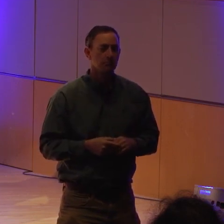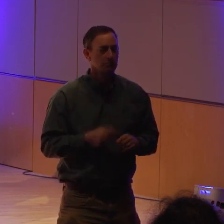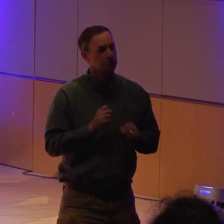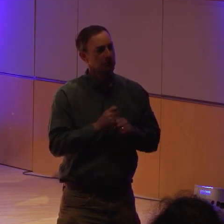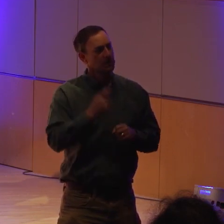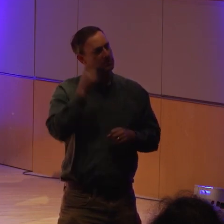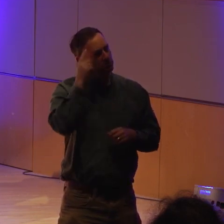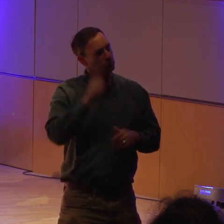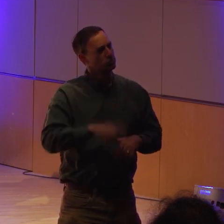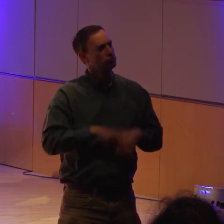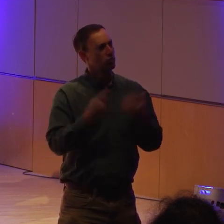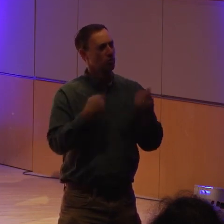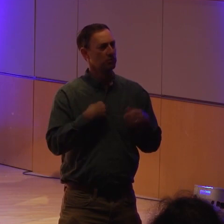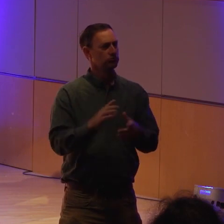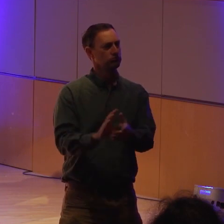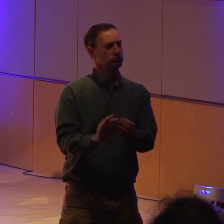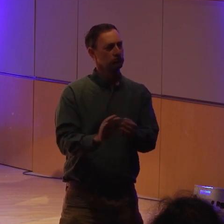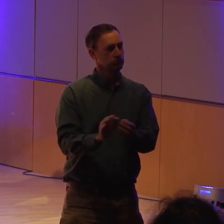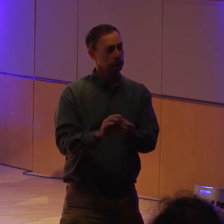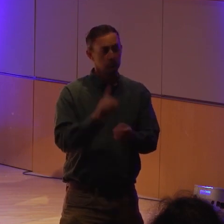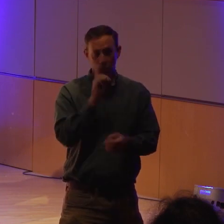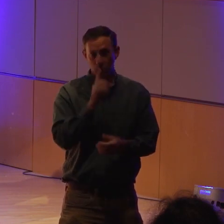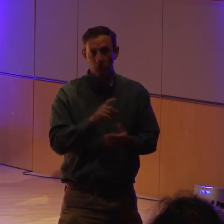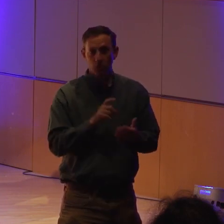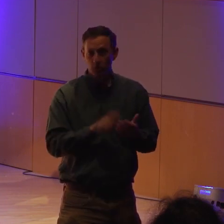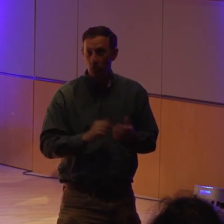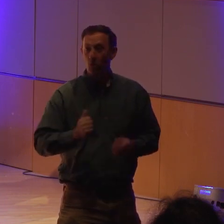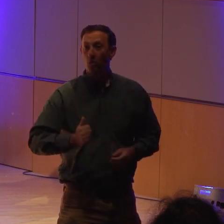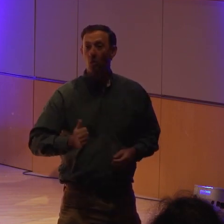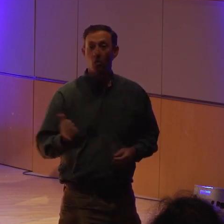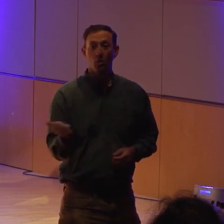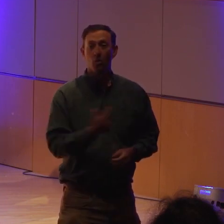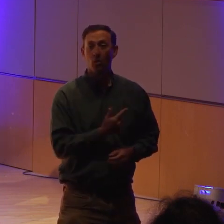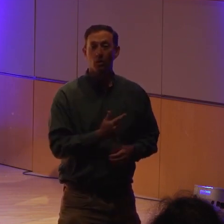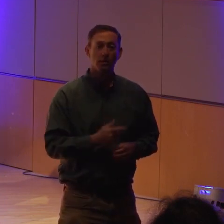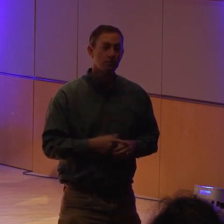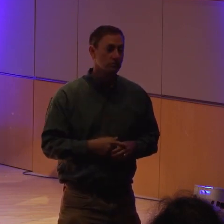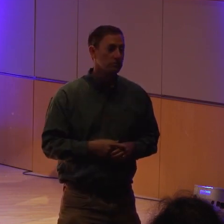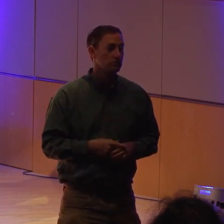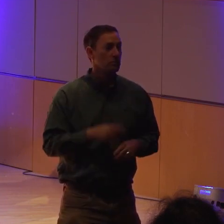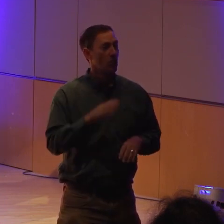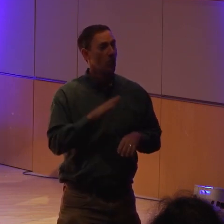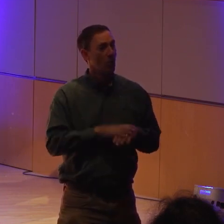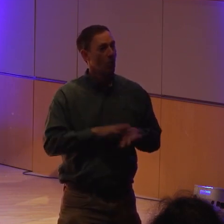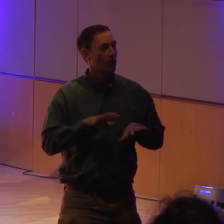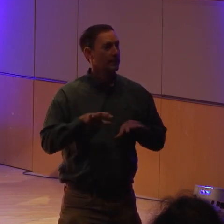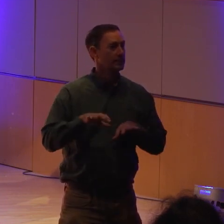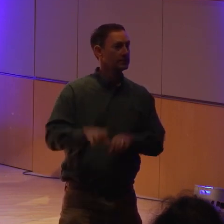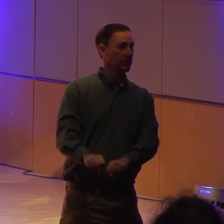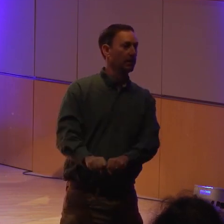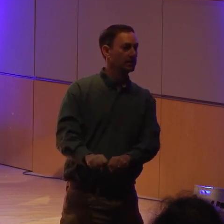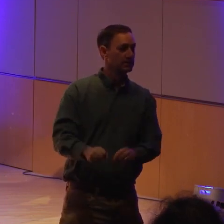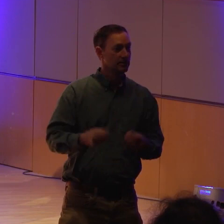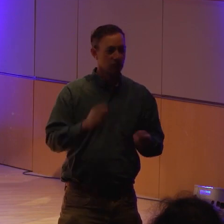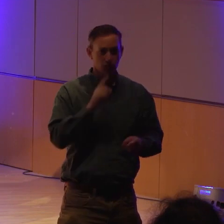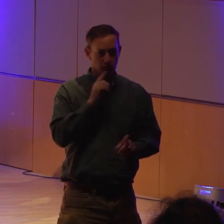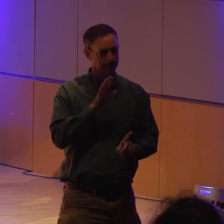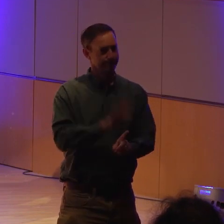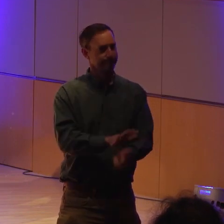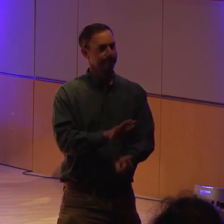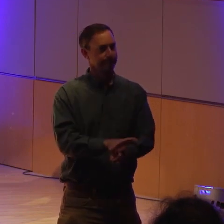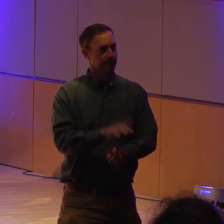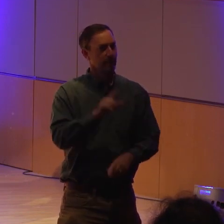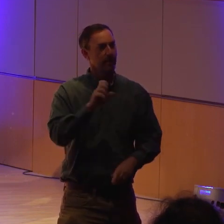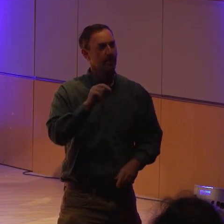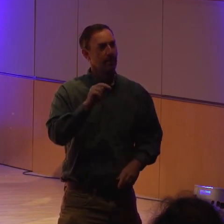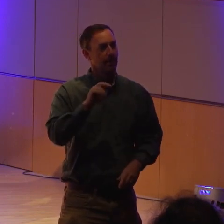to start off a comment on that by noting that we're all, in a sense, on displaced land, that this was originally the homeland of